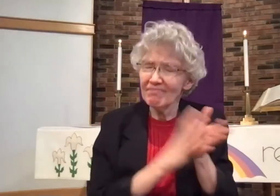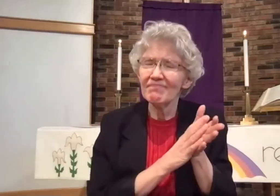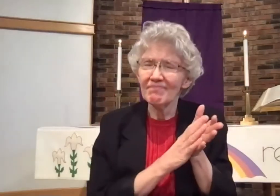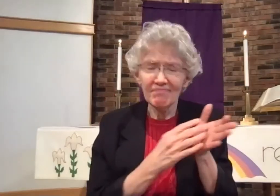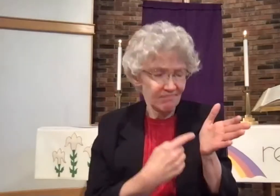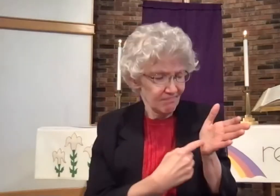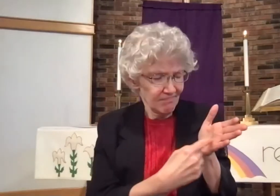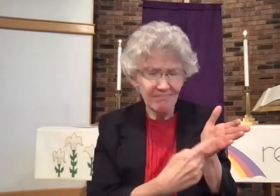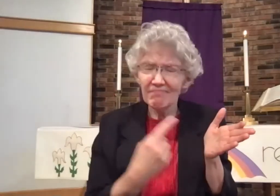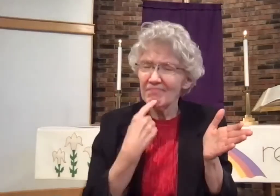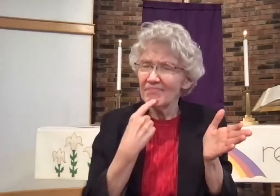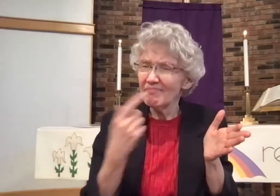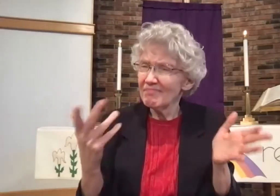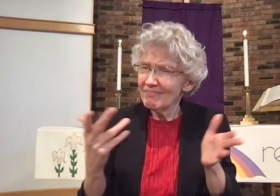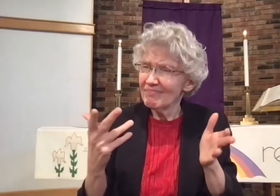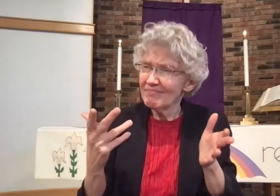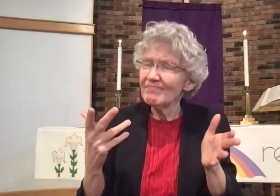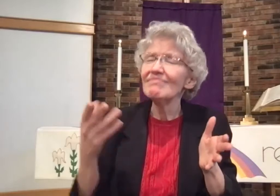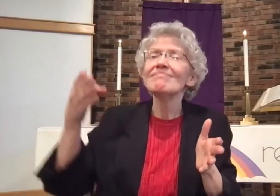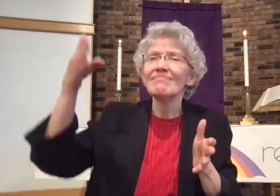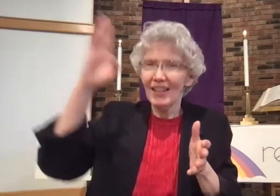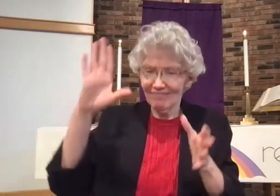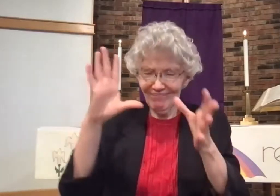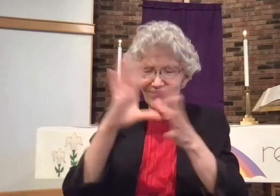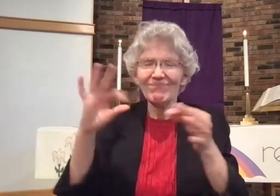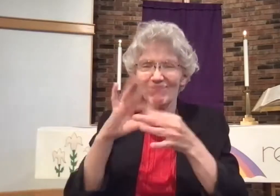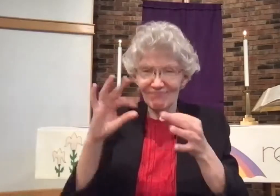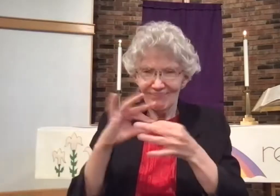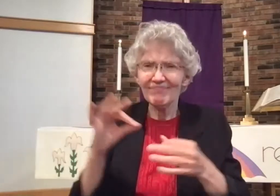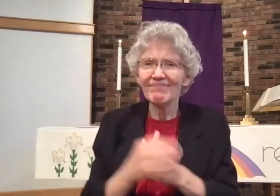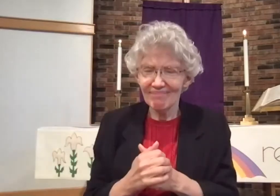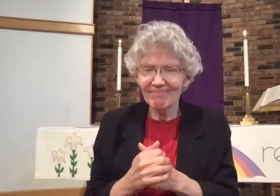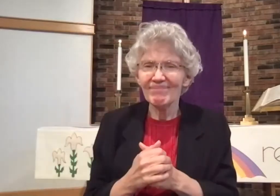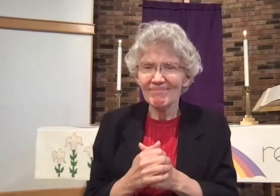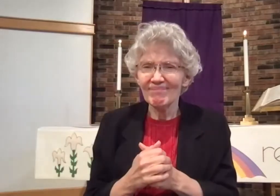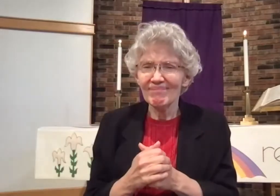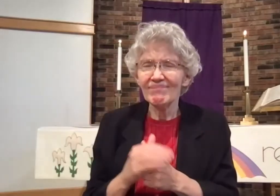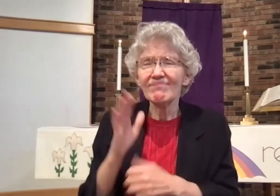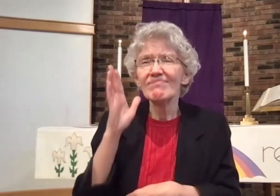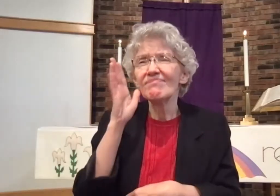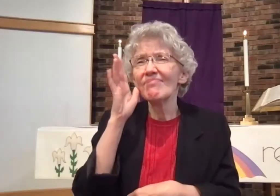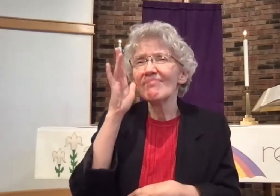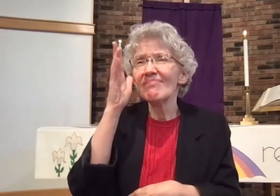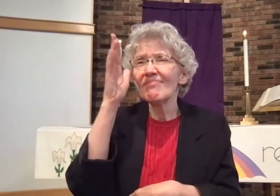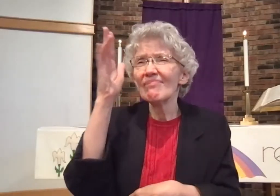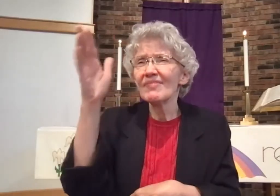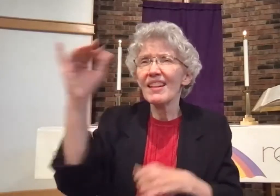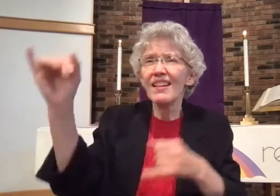others have chosen to be Jews. Yet we hear them all using our own languages to tell the wonderful things God has